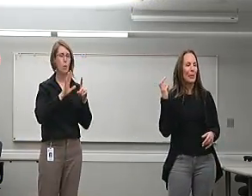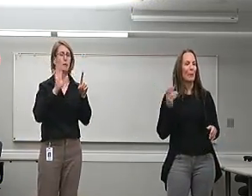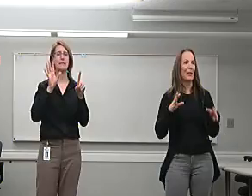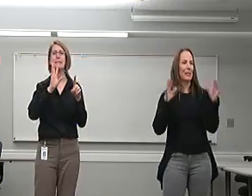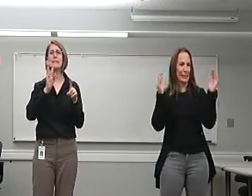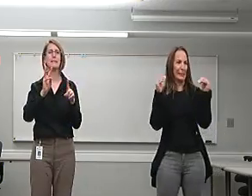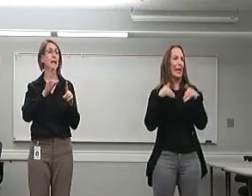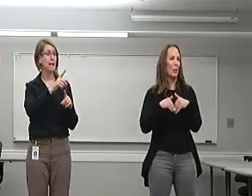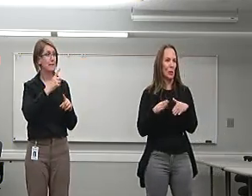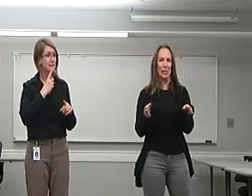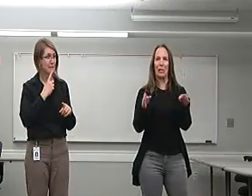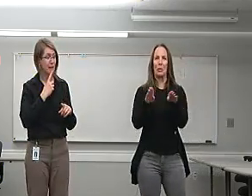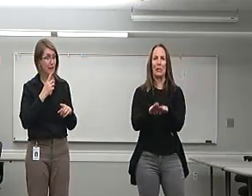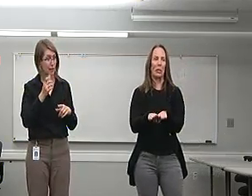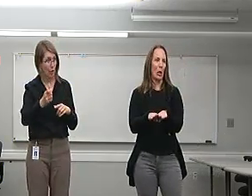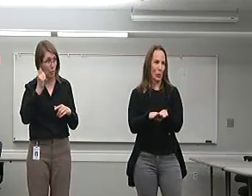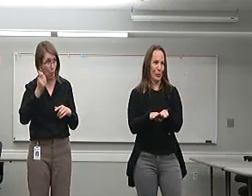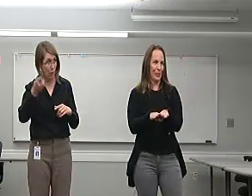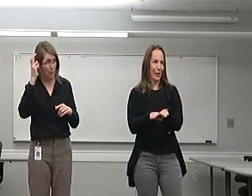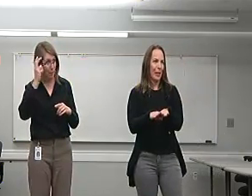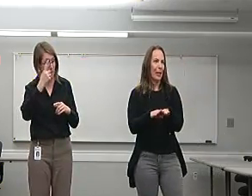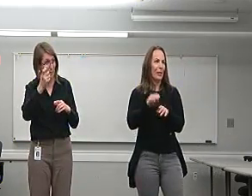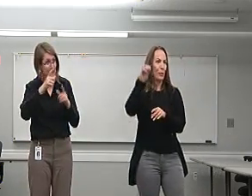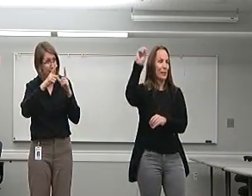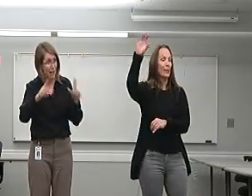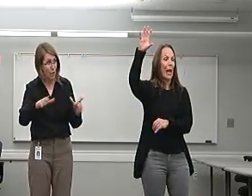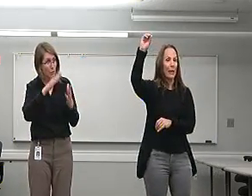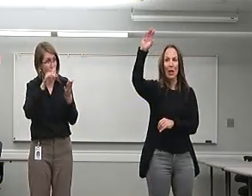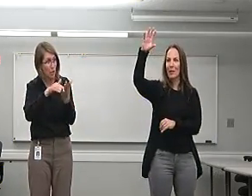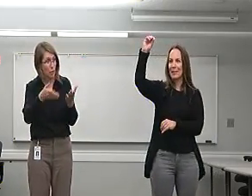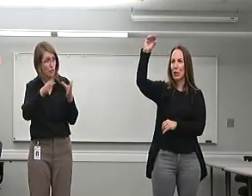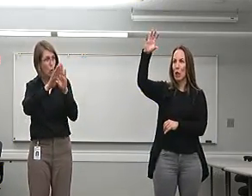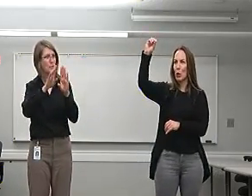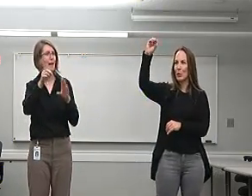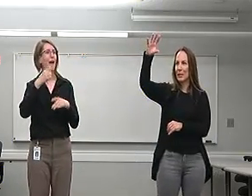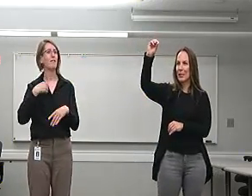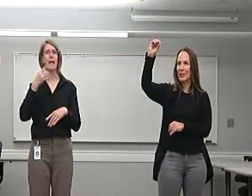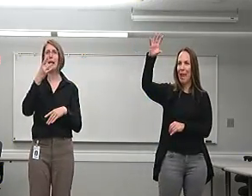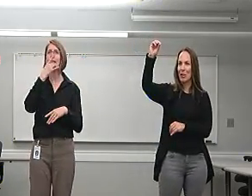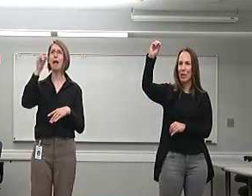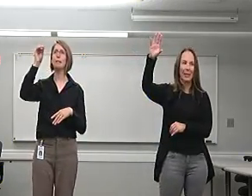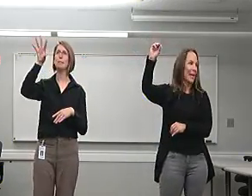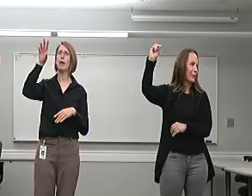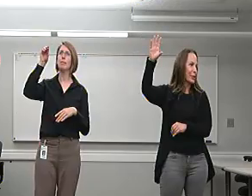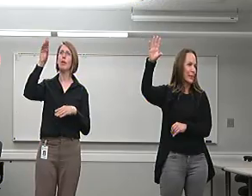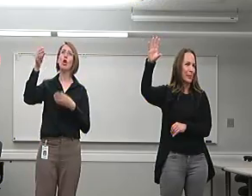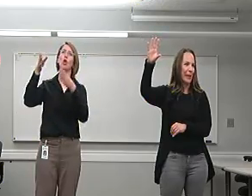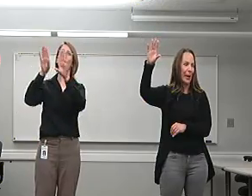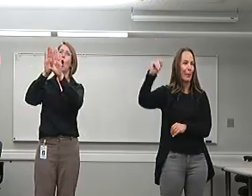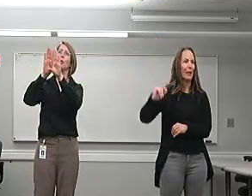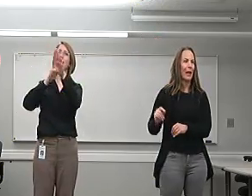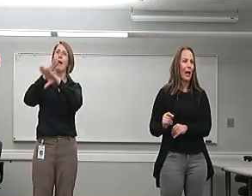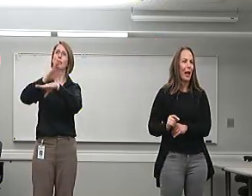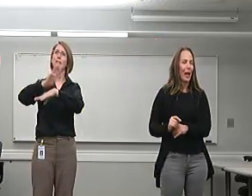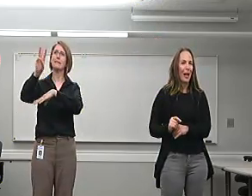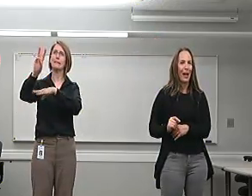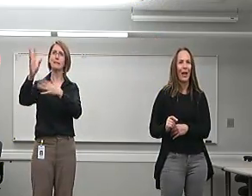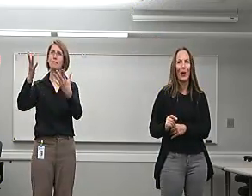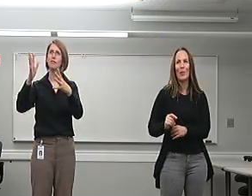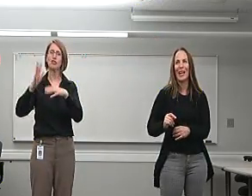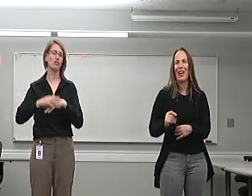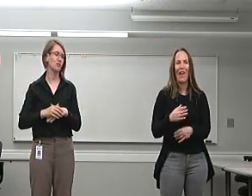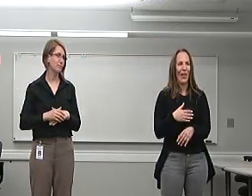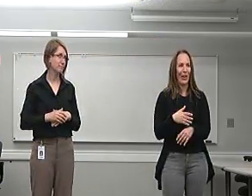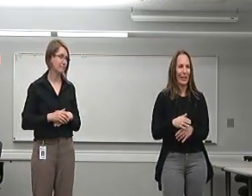language center is closed. Like, was there a light on that said closed and it's flashing, it's after 6 p.m.? It was like 0 to